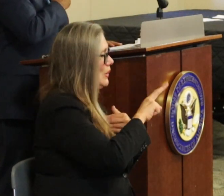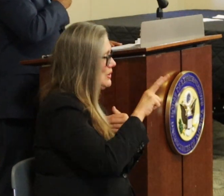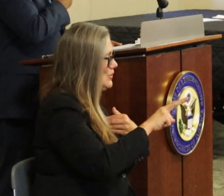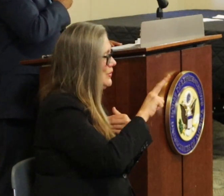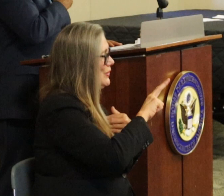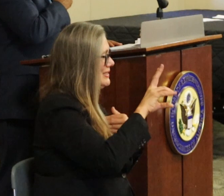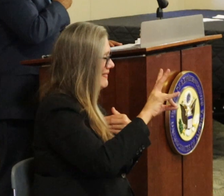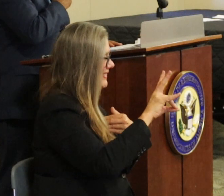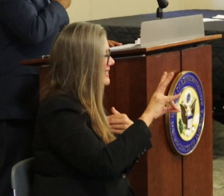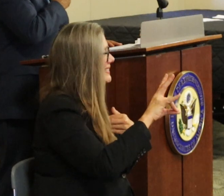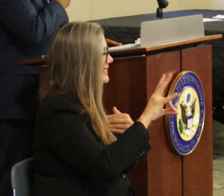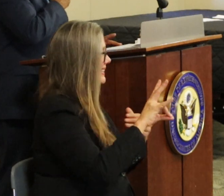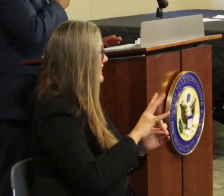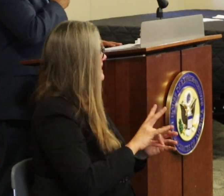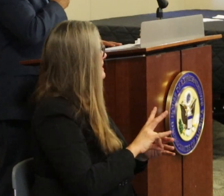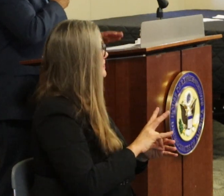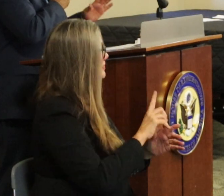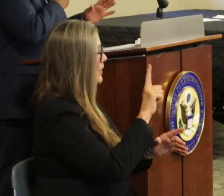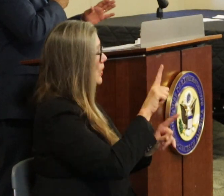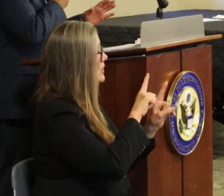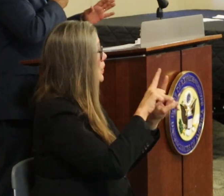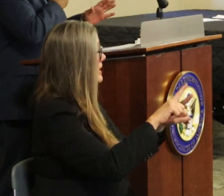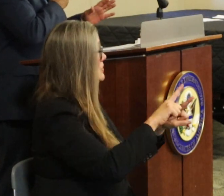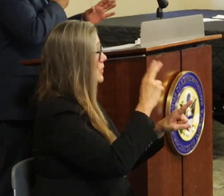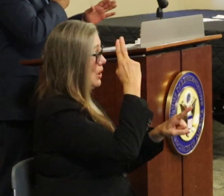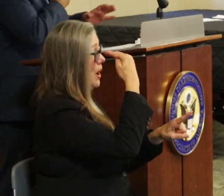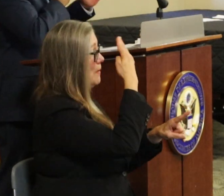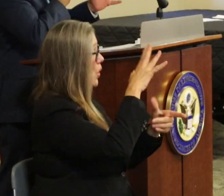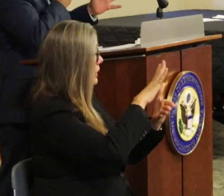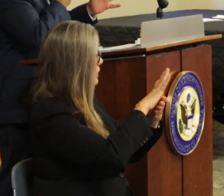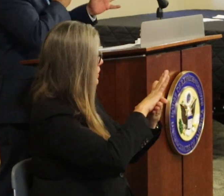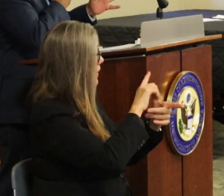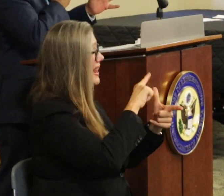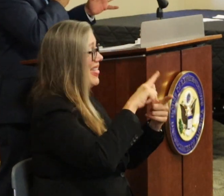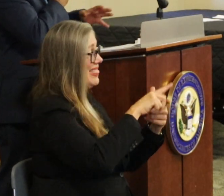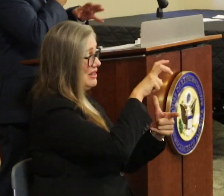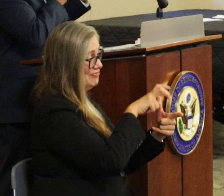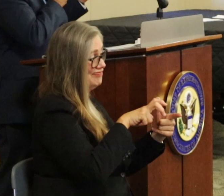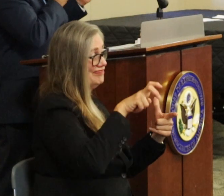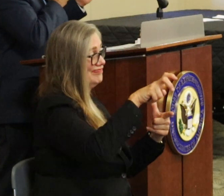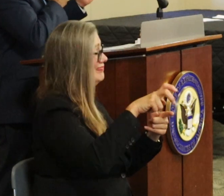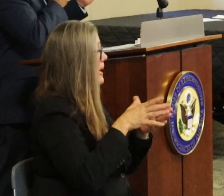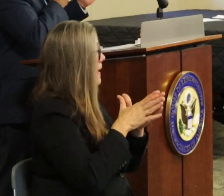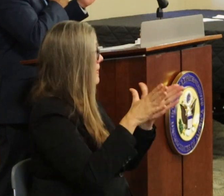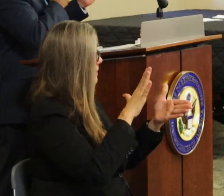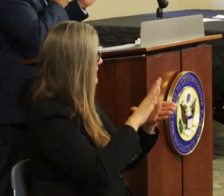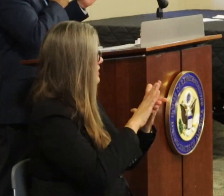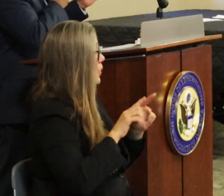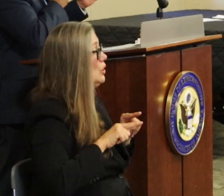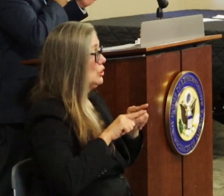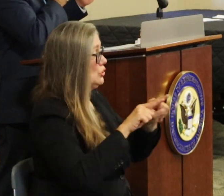37. And one went to parochial school for a number of years, and then went to public school for the rest of her high